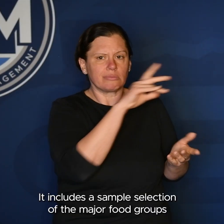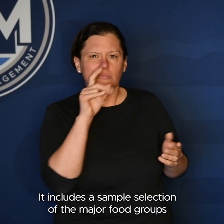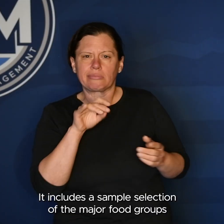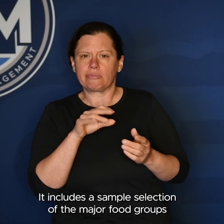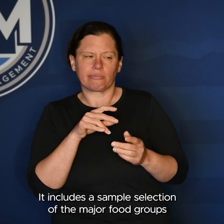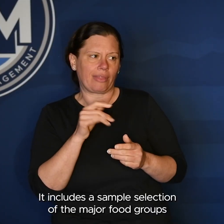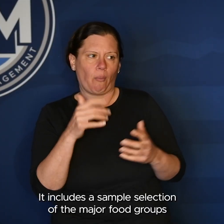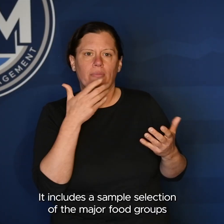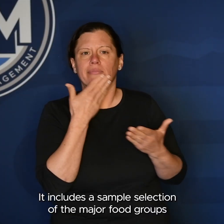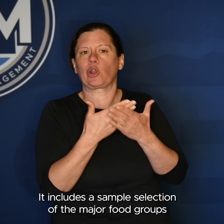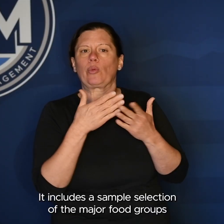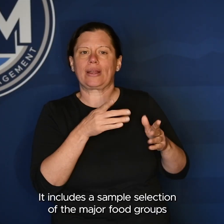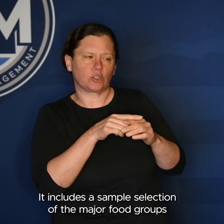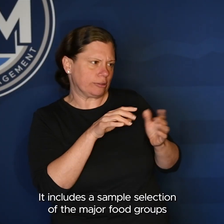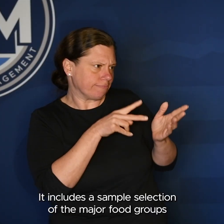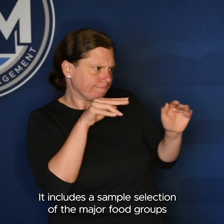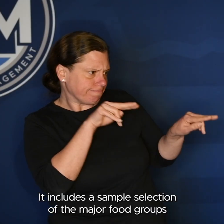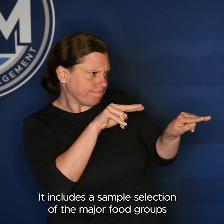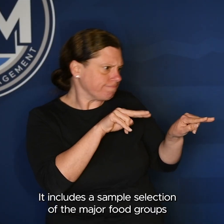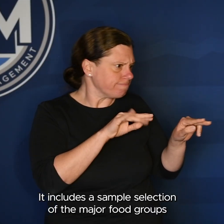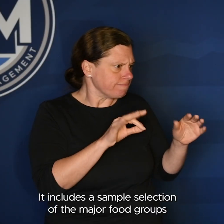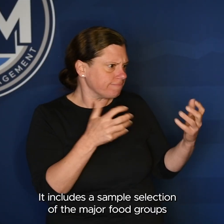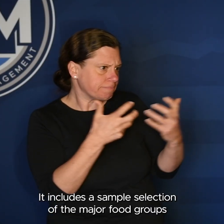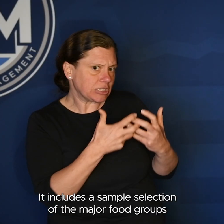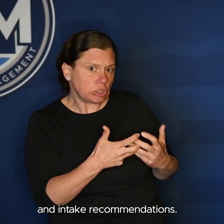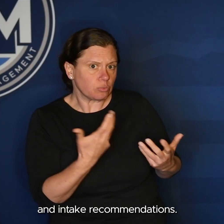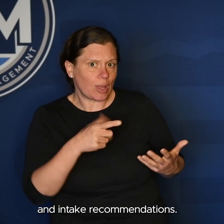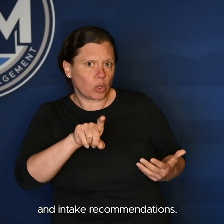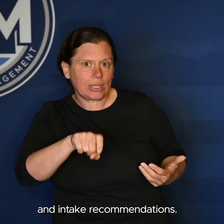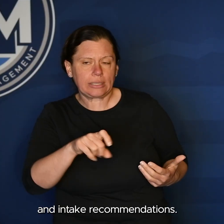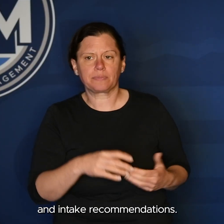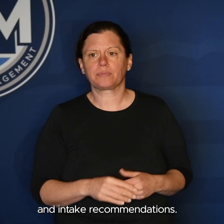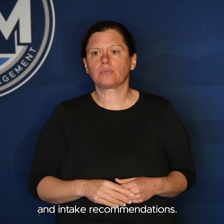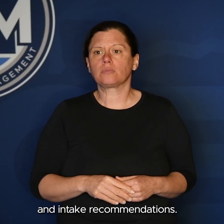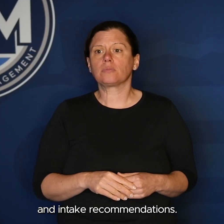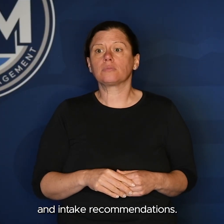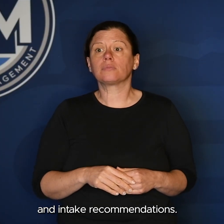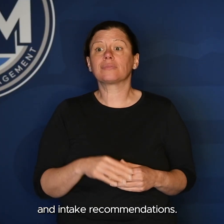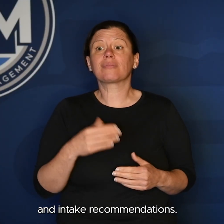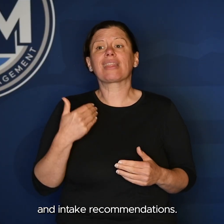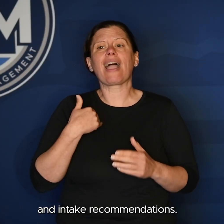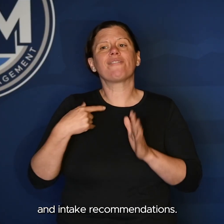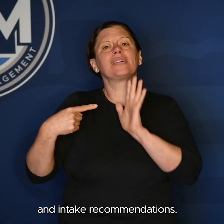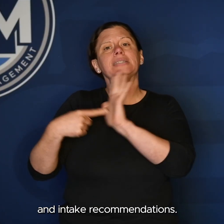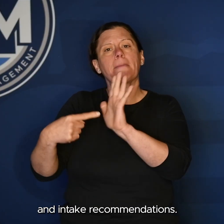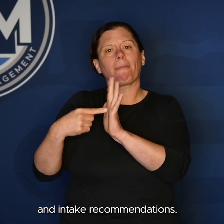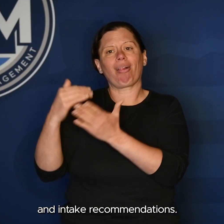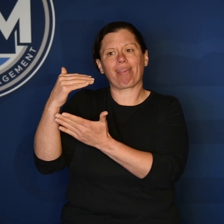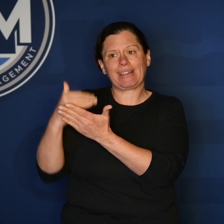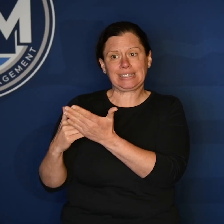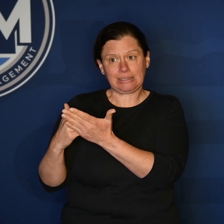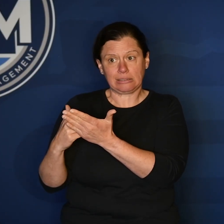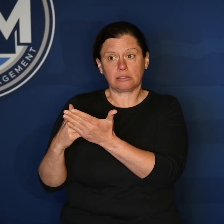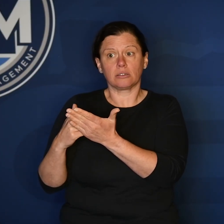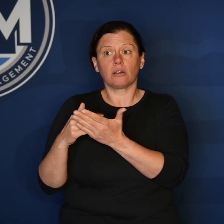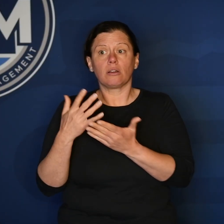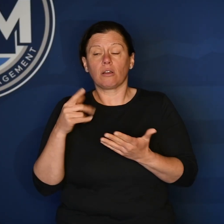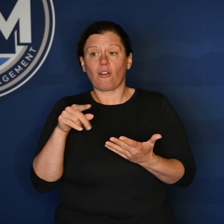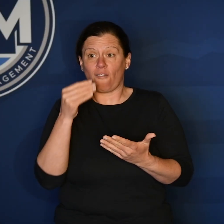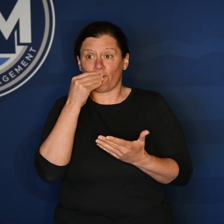It includes a sample selection of the major food groups and intake recommendations.